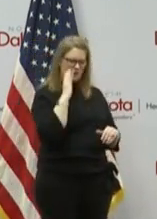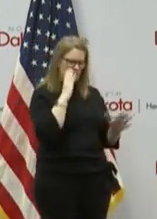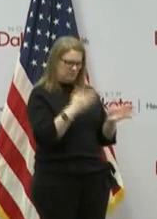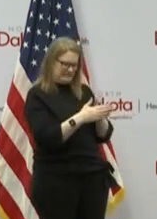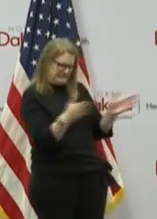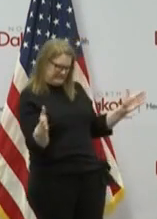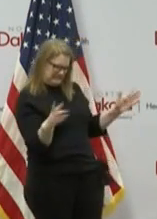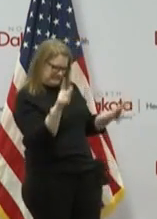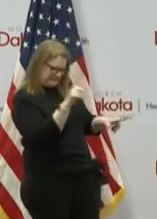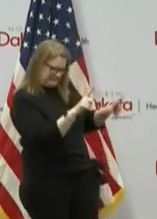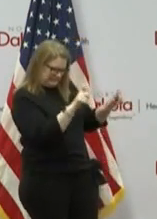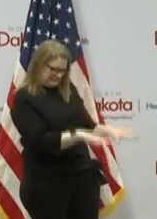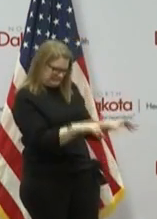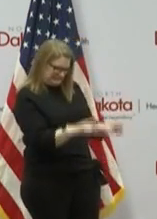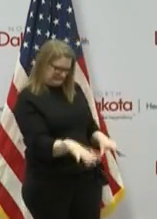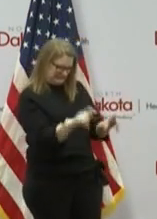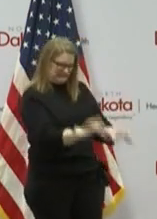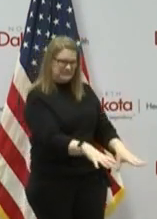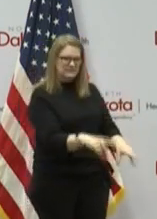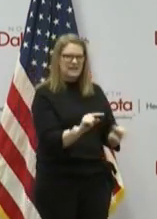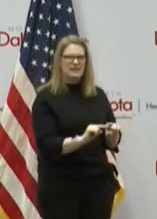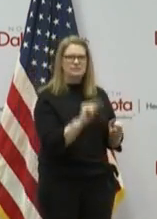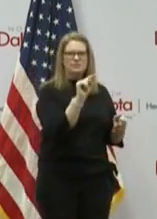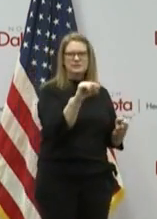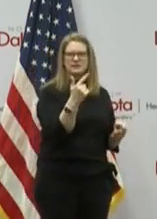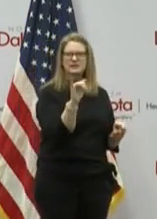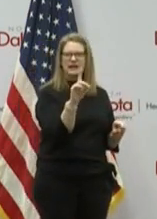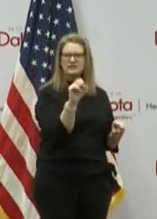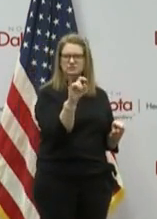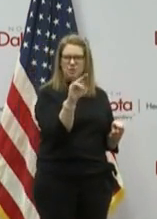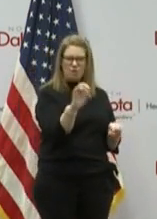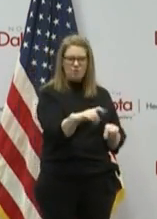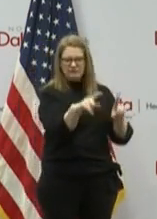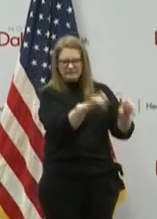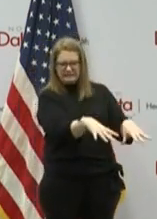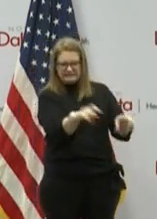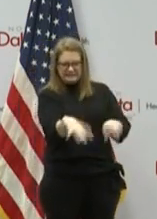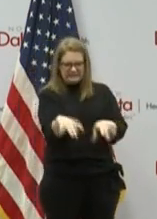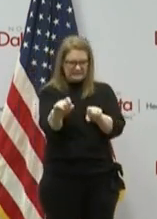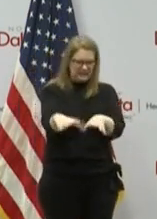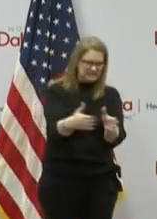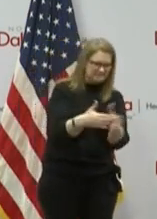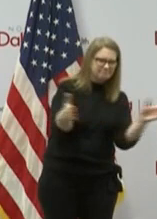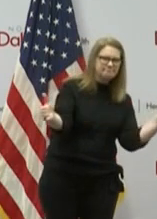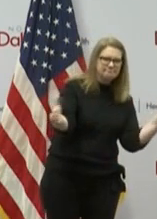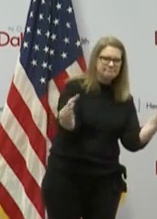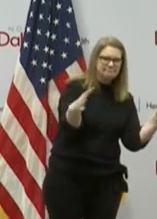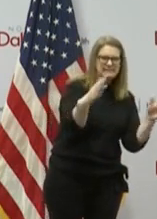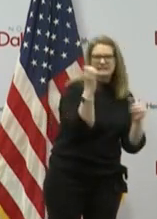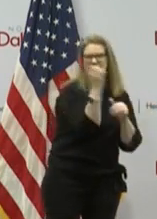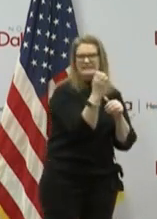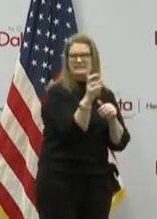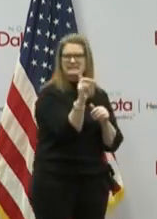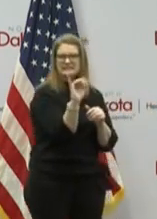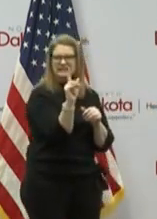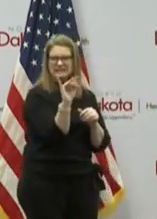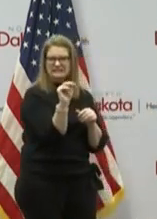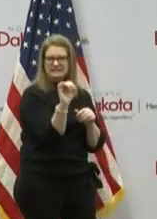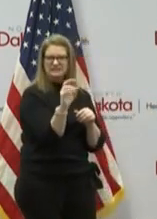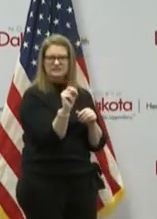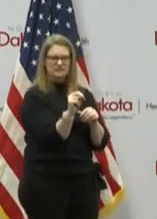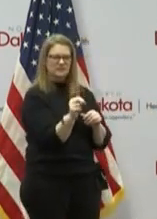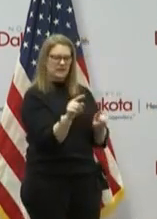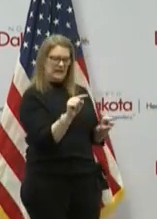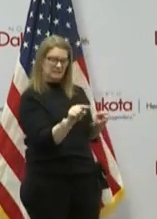people from that region, and Gladstone, where we were testing people around the Gladstone, East of Dickinson area. In both those